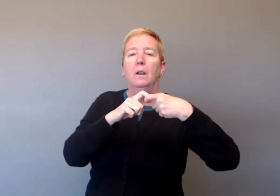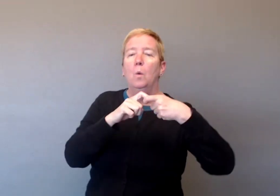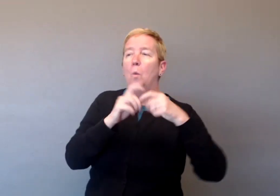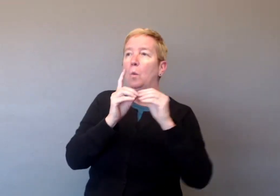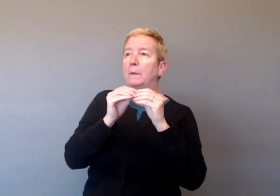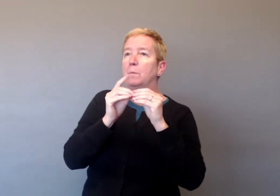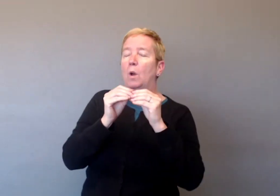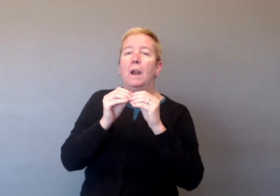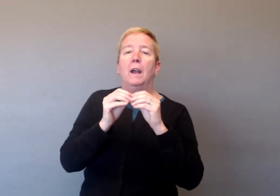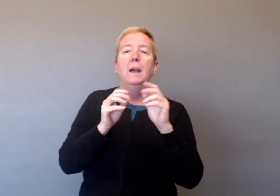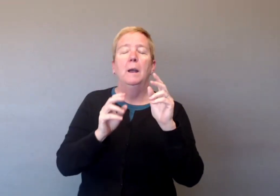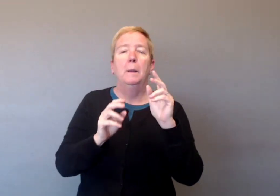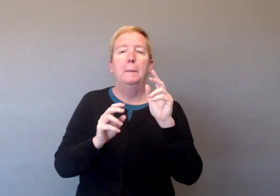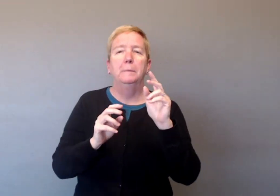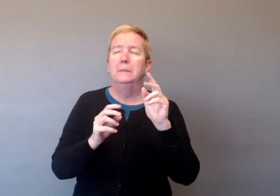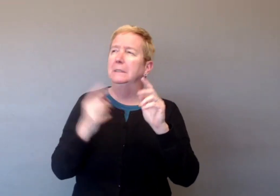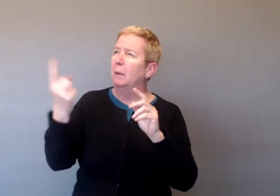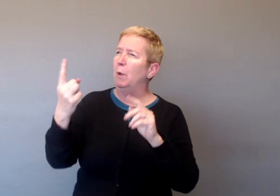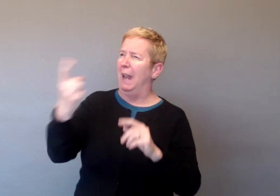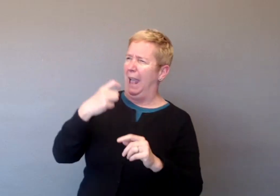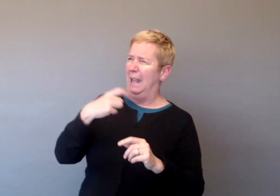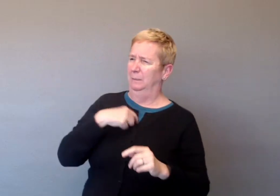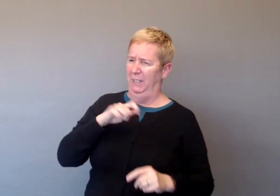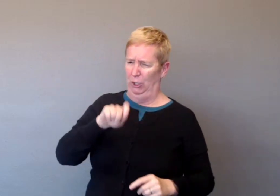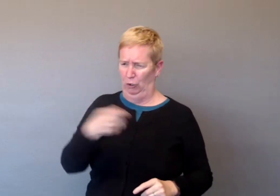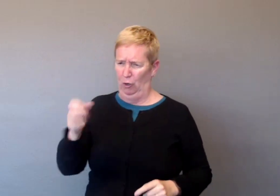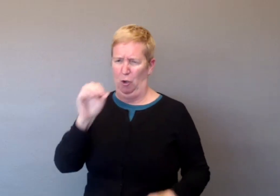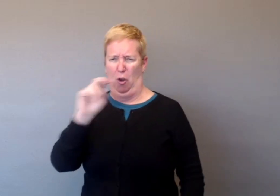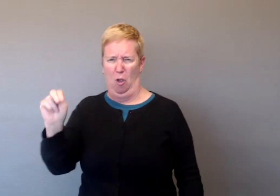turn my camera on, and